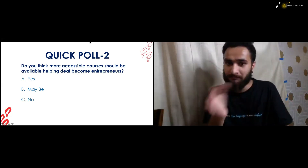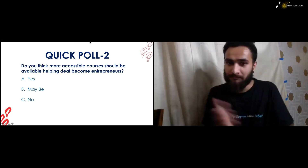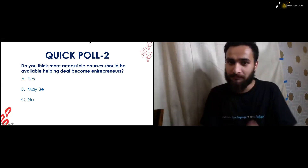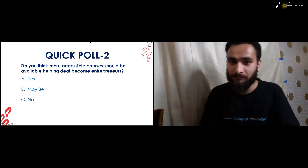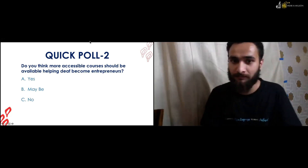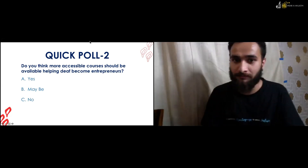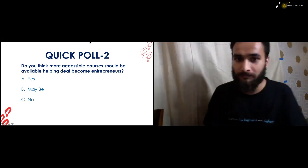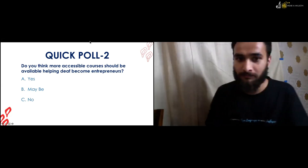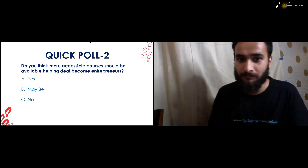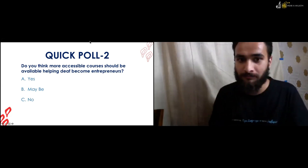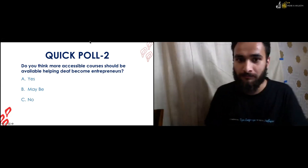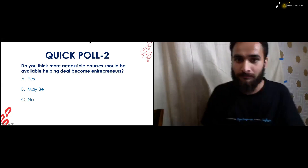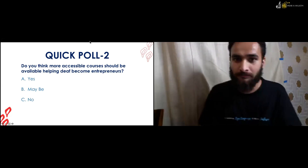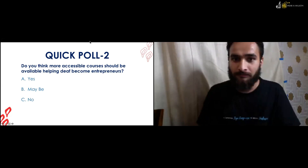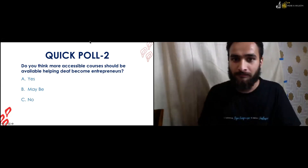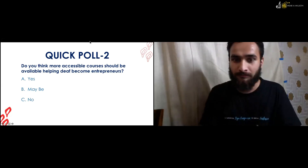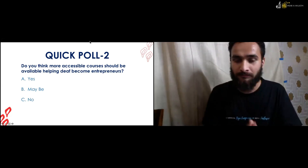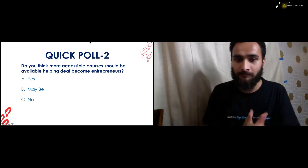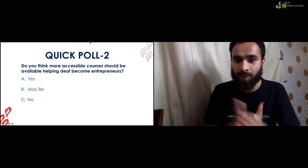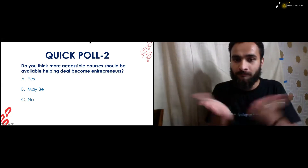Okay, let's see what would you like to